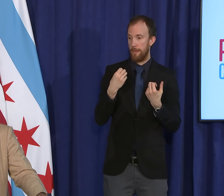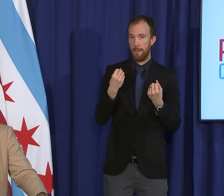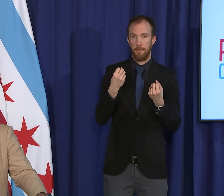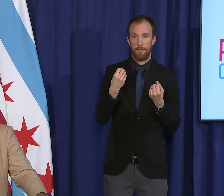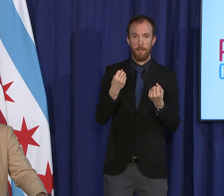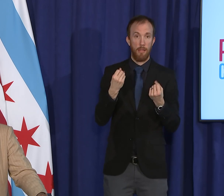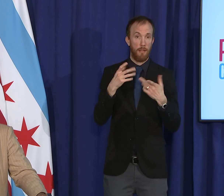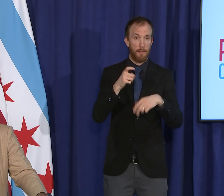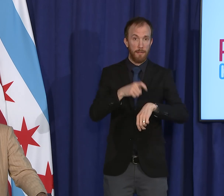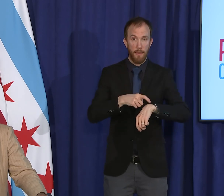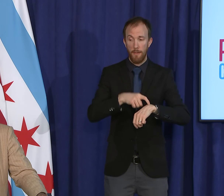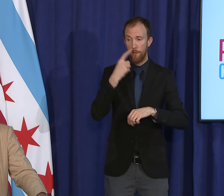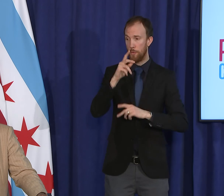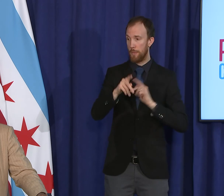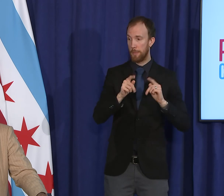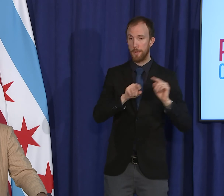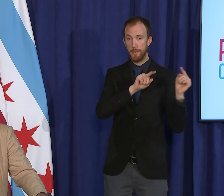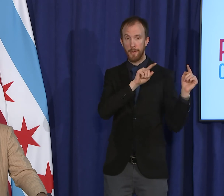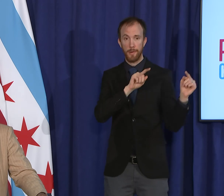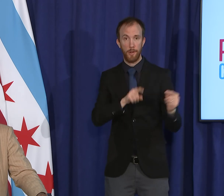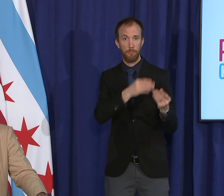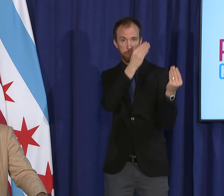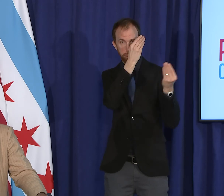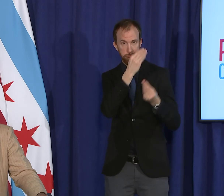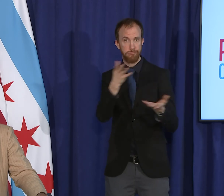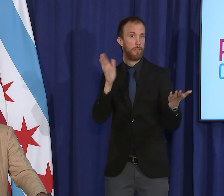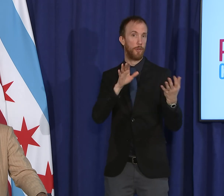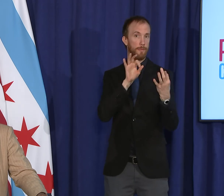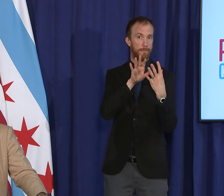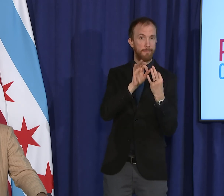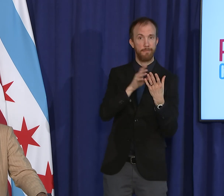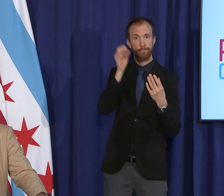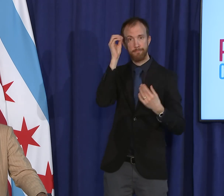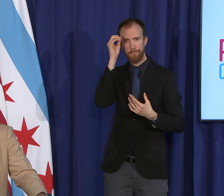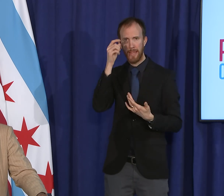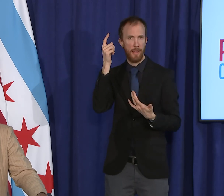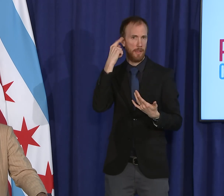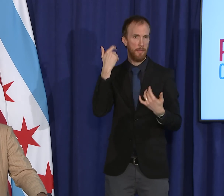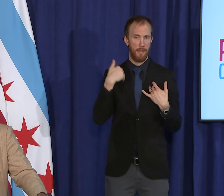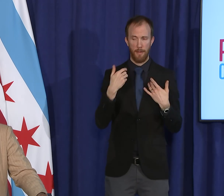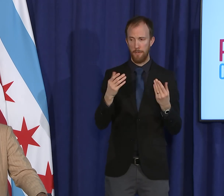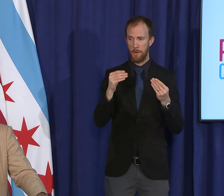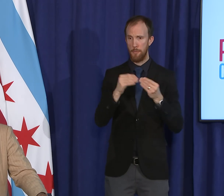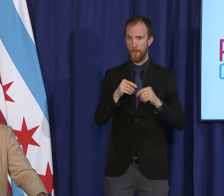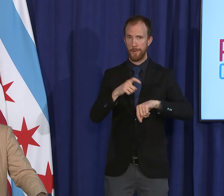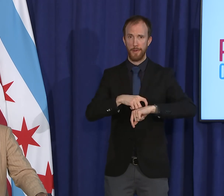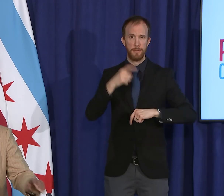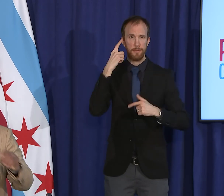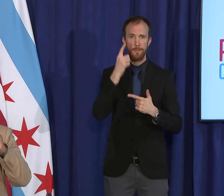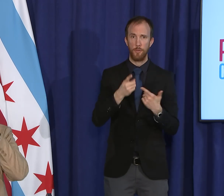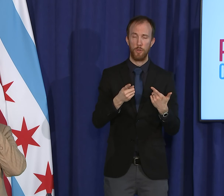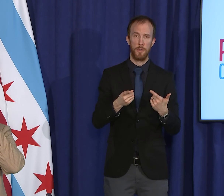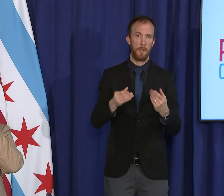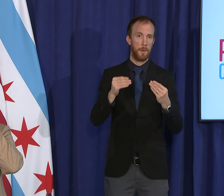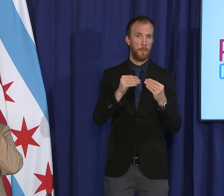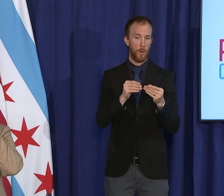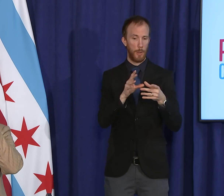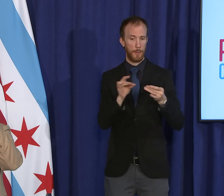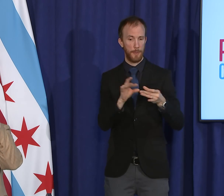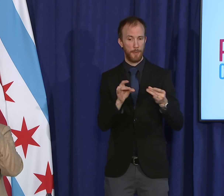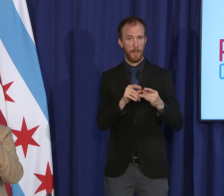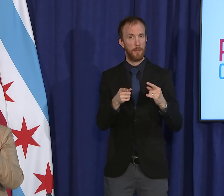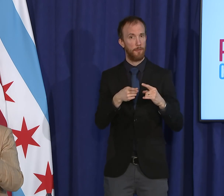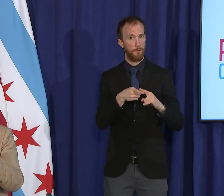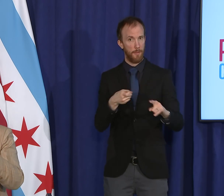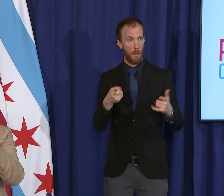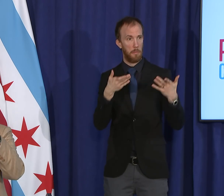in, and I believe that there'll be a significant amount of time for additional comments from the public. But